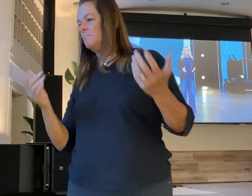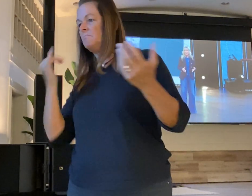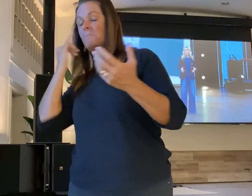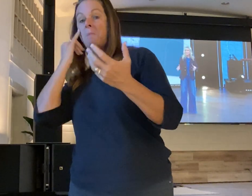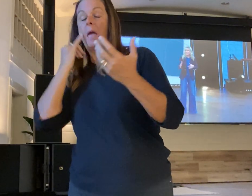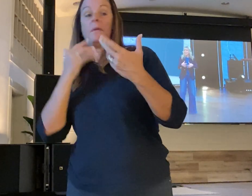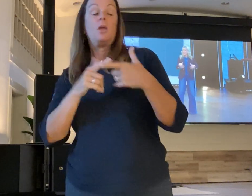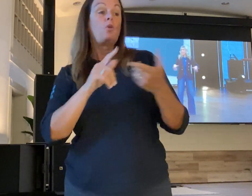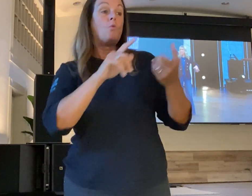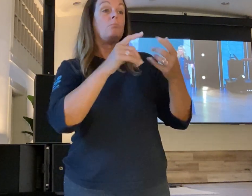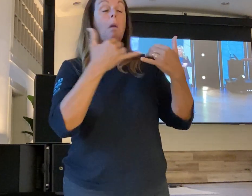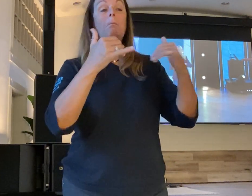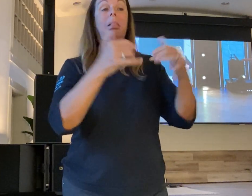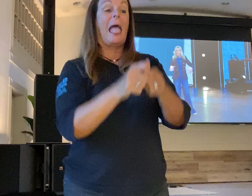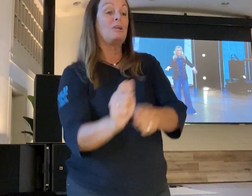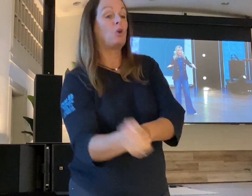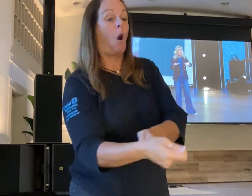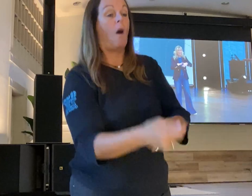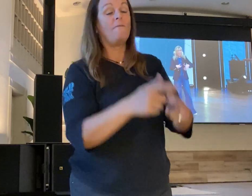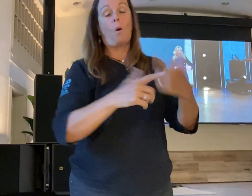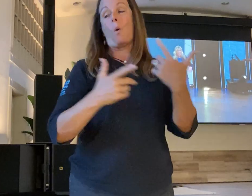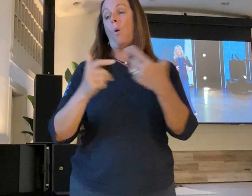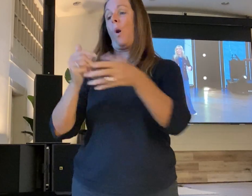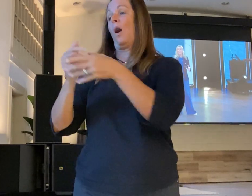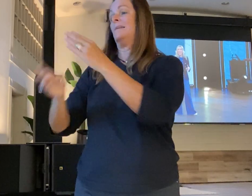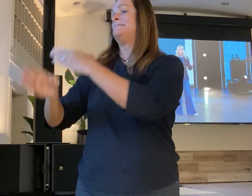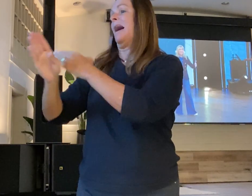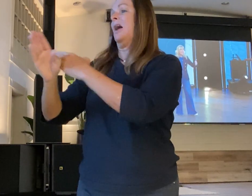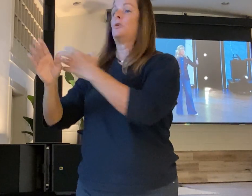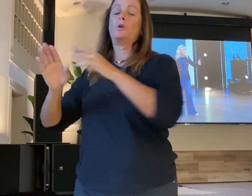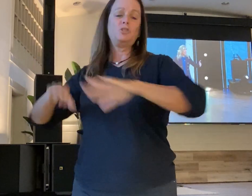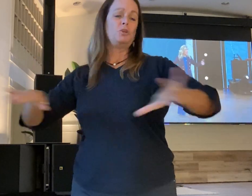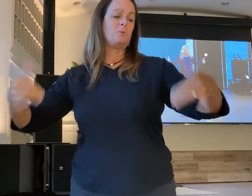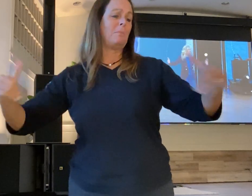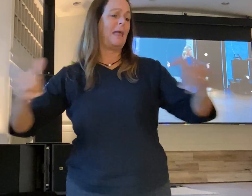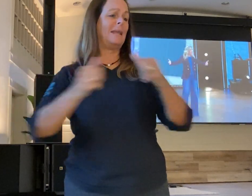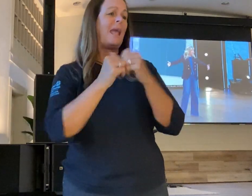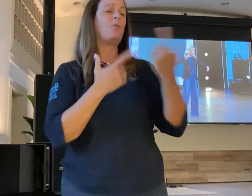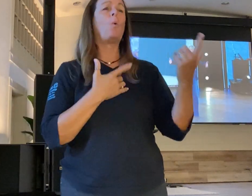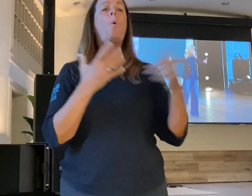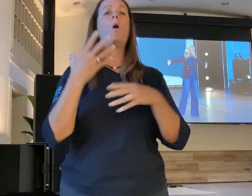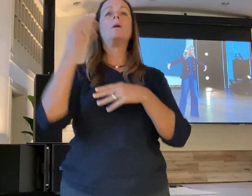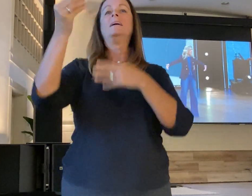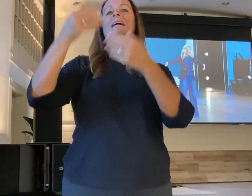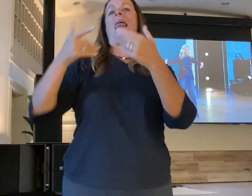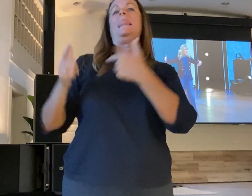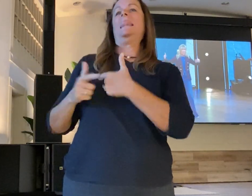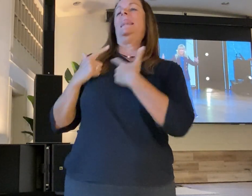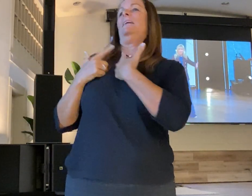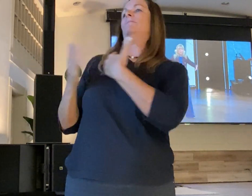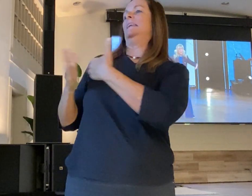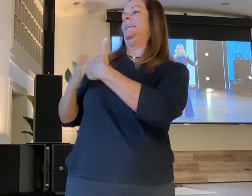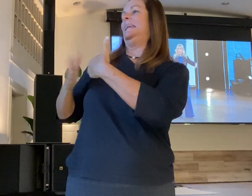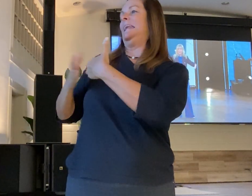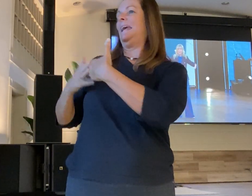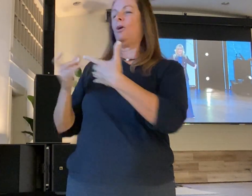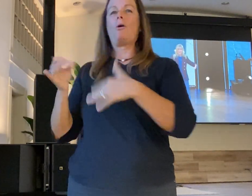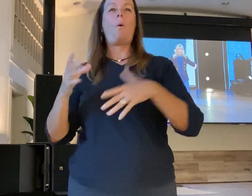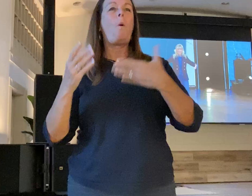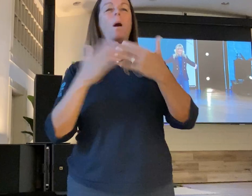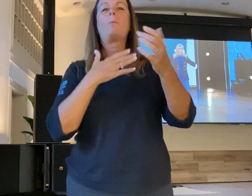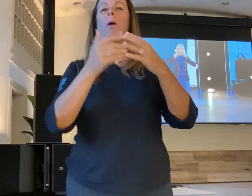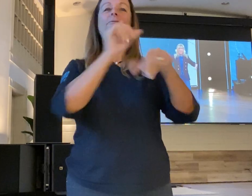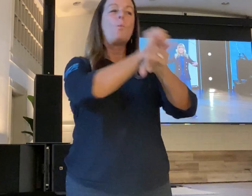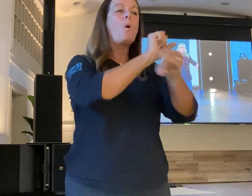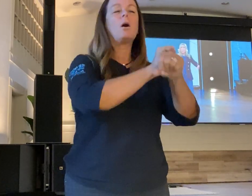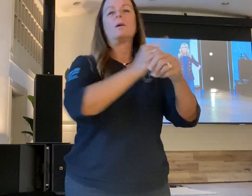with, your kids play travel soccer together, and these are some people that you're doing in your life, and you see them frequently during